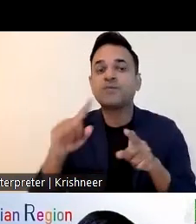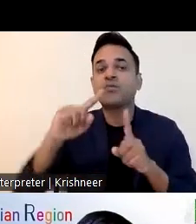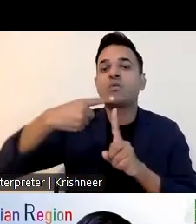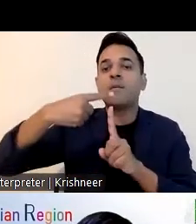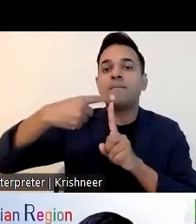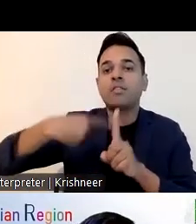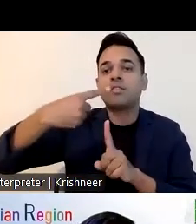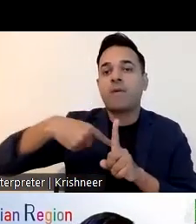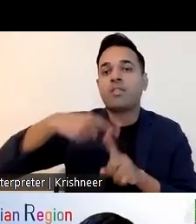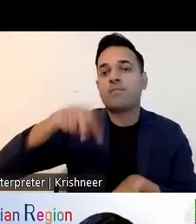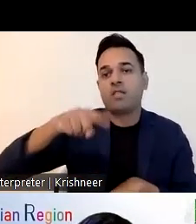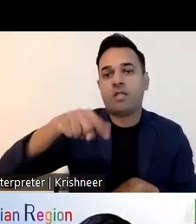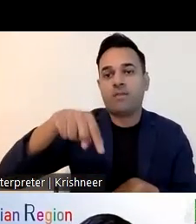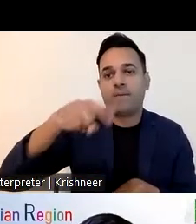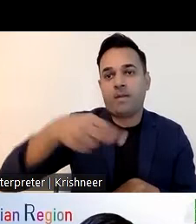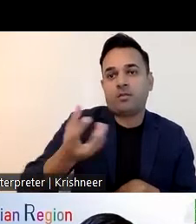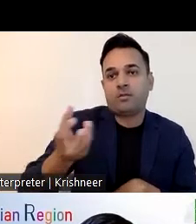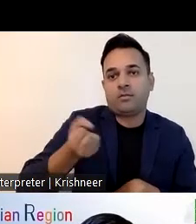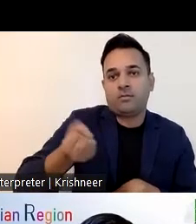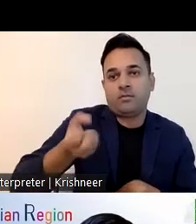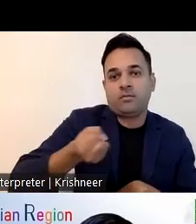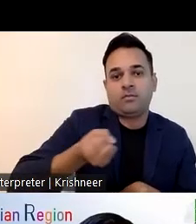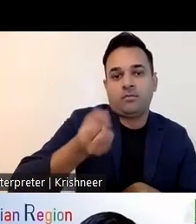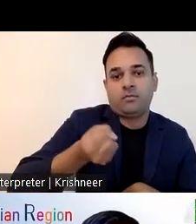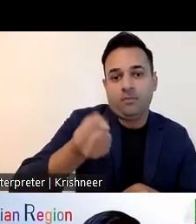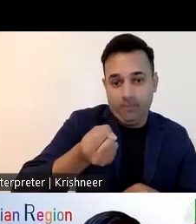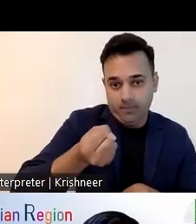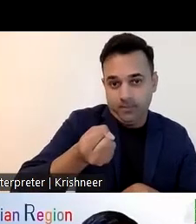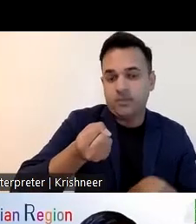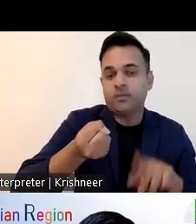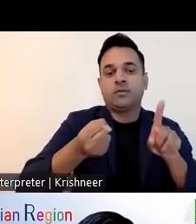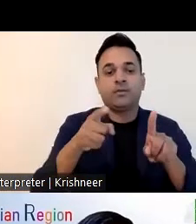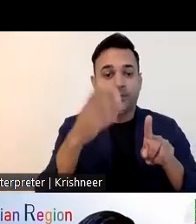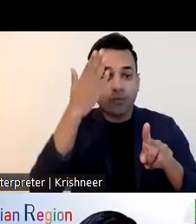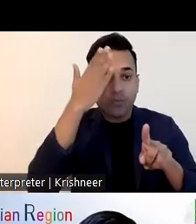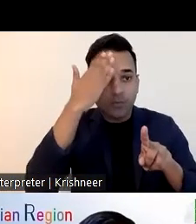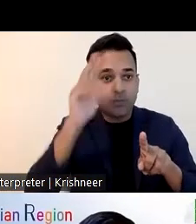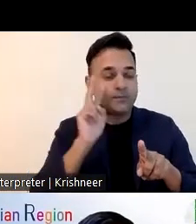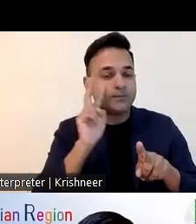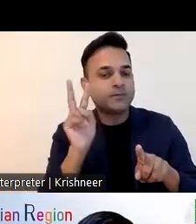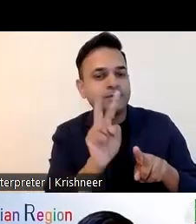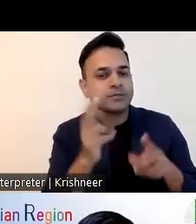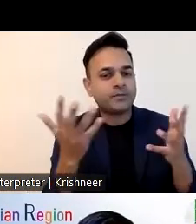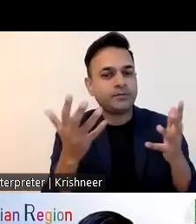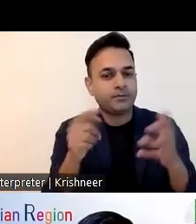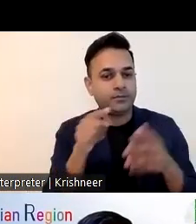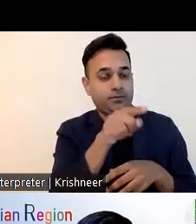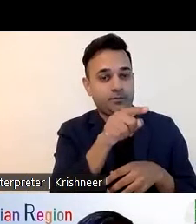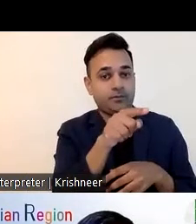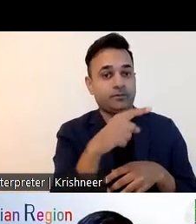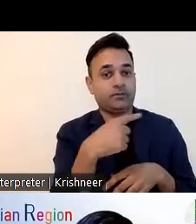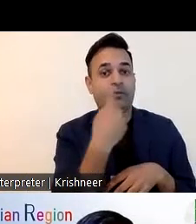those who get just, they are also not getting equal payment in comparison to other. Research conducted by Prasai and Ponta showed that